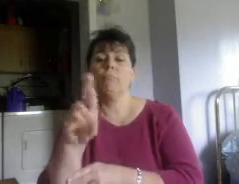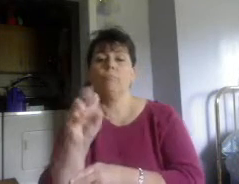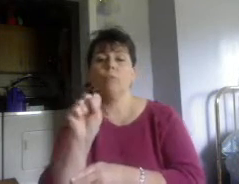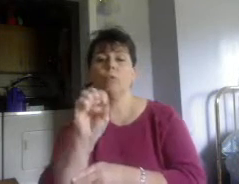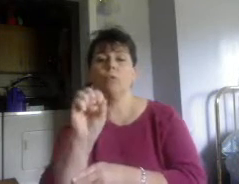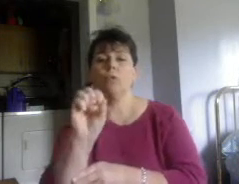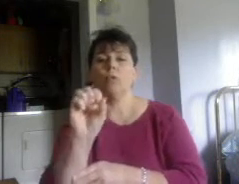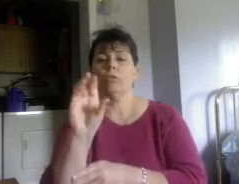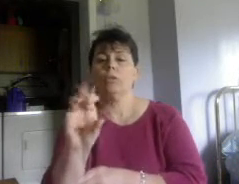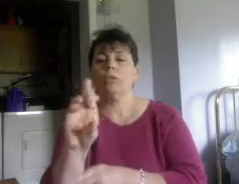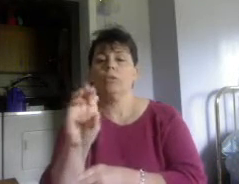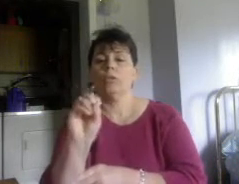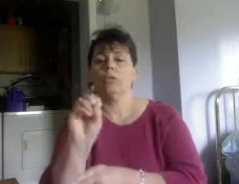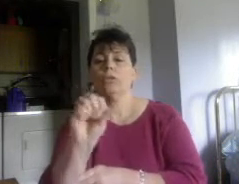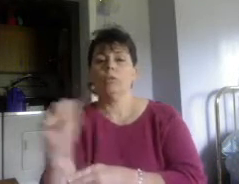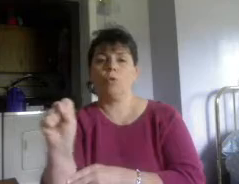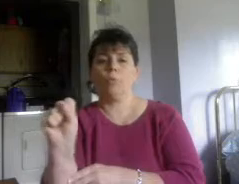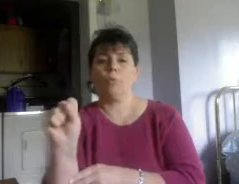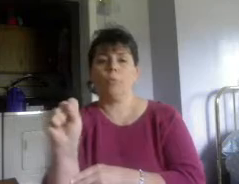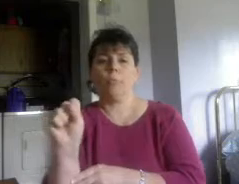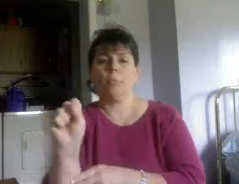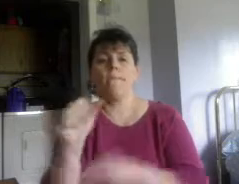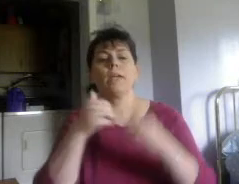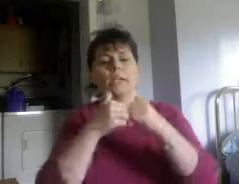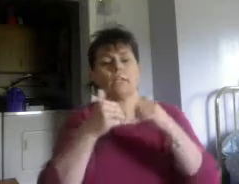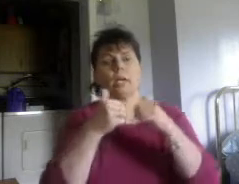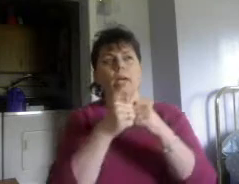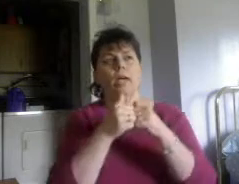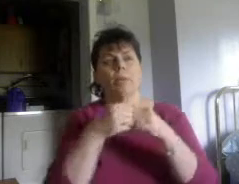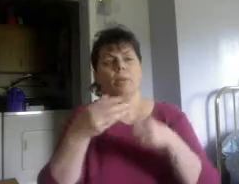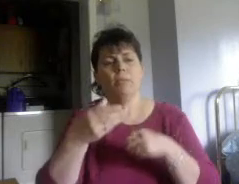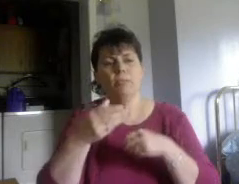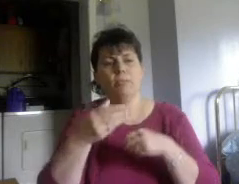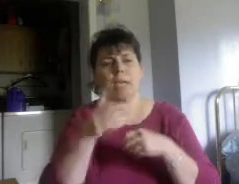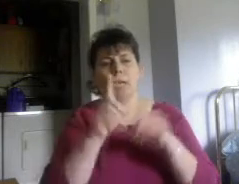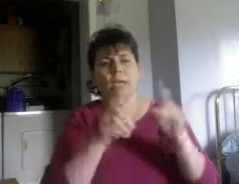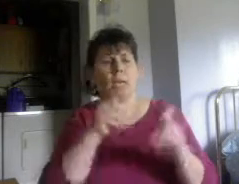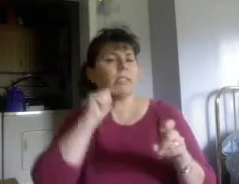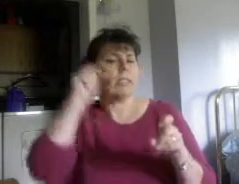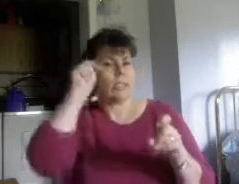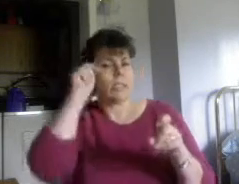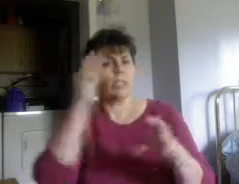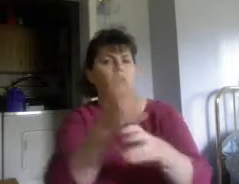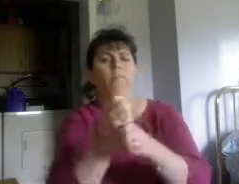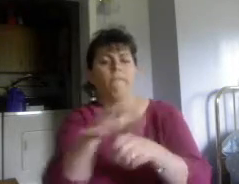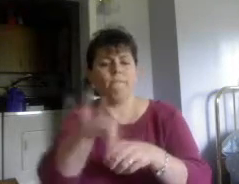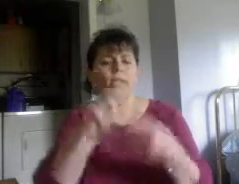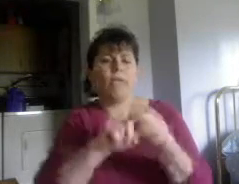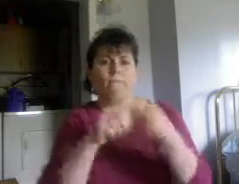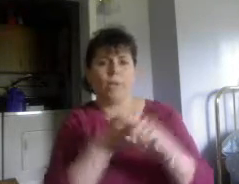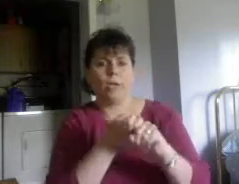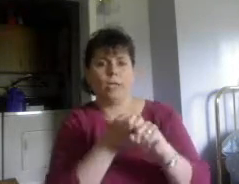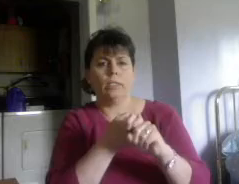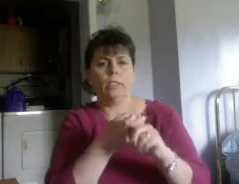If somebody lacks a partner, you as the leader, the facilitator of the group, go ahead and join them as their partner. Now tell the partners to stand facing